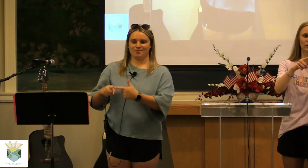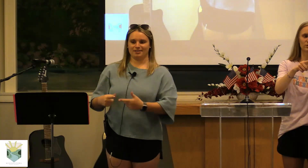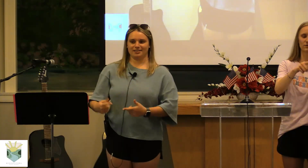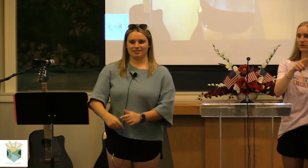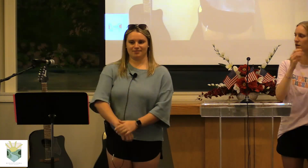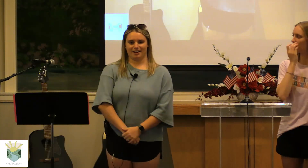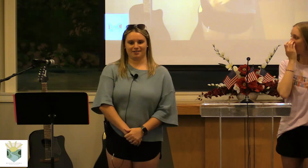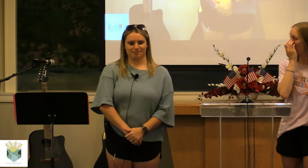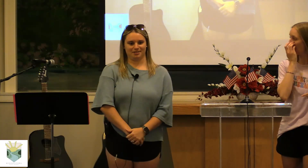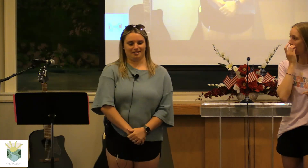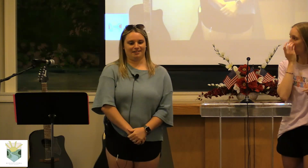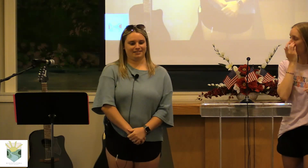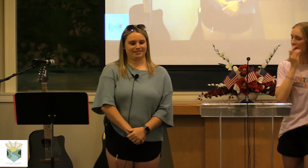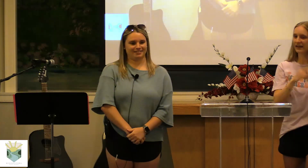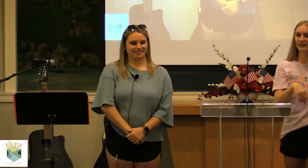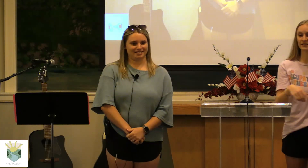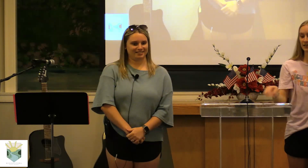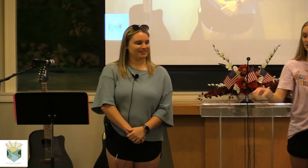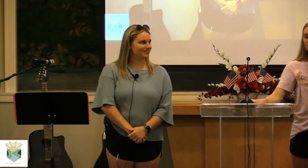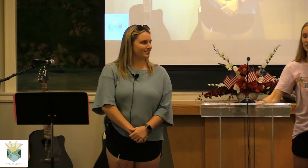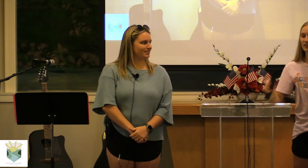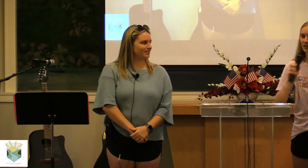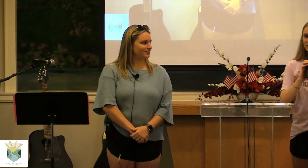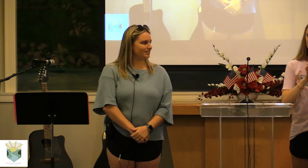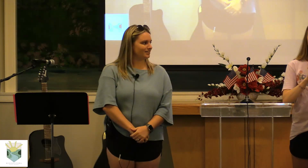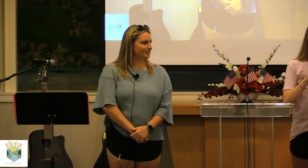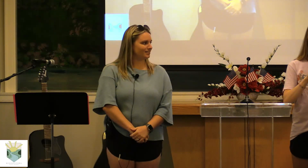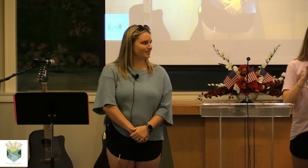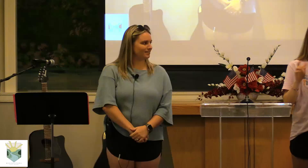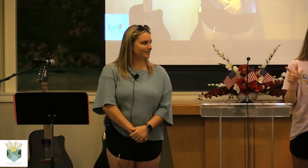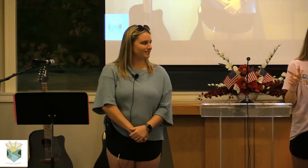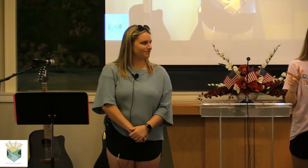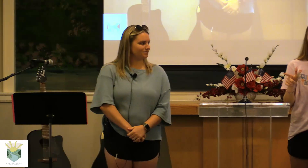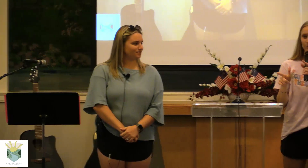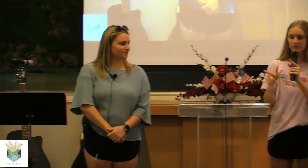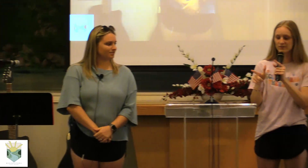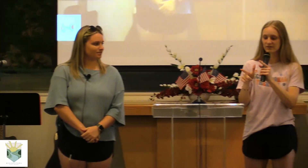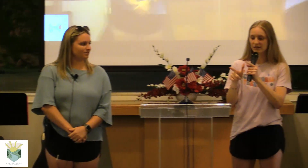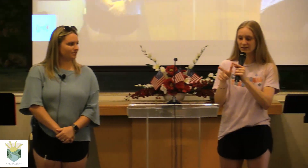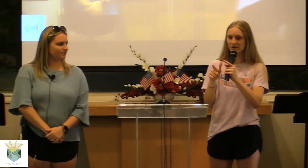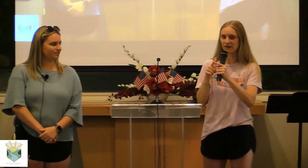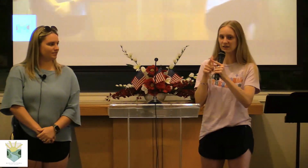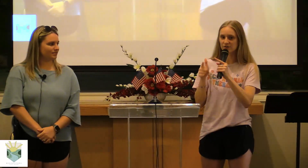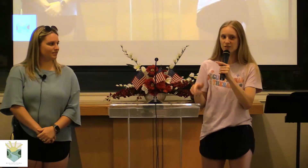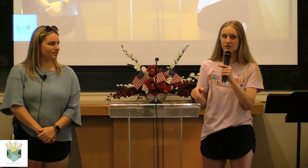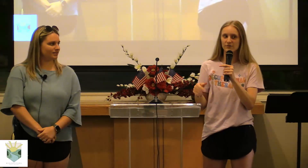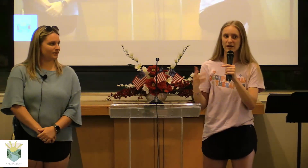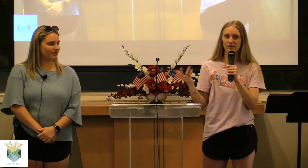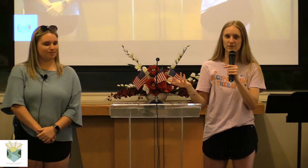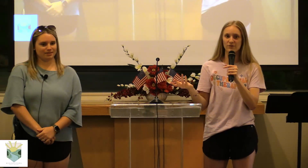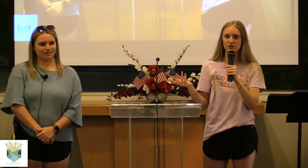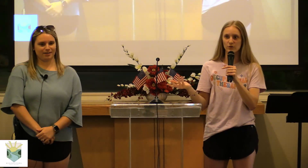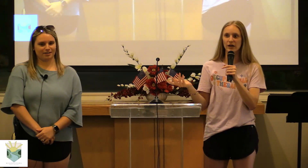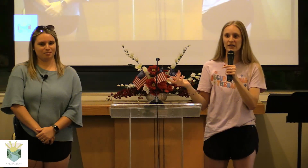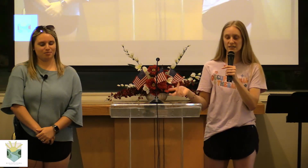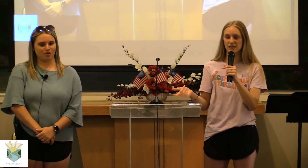he's vacuumed today. And a lot of times he'll say, I've vacuumed here and here, so he vacuumed the first floor and the second